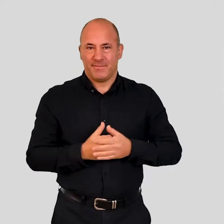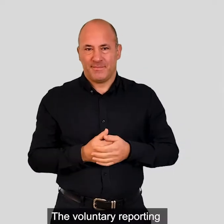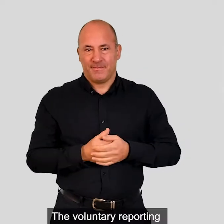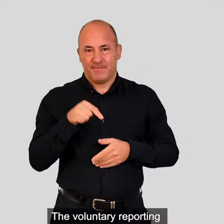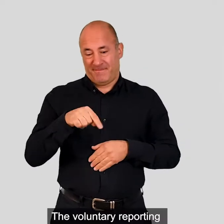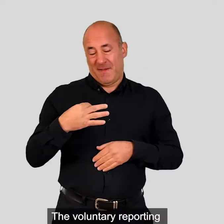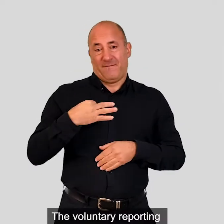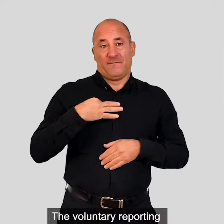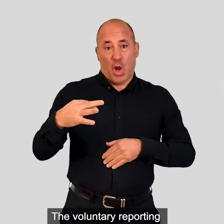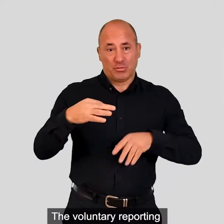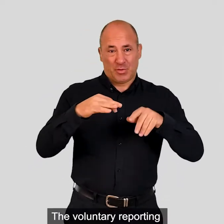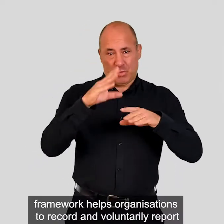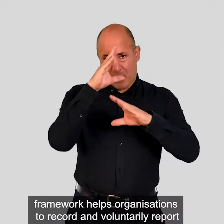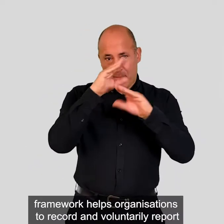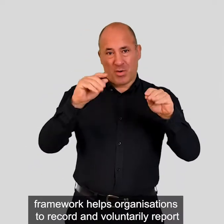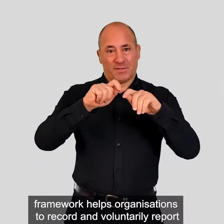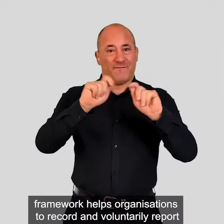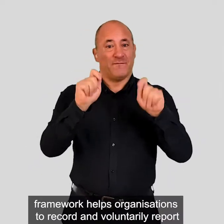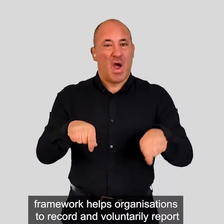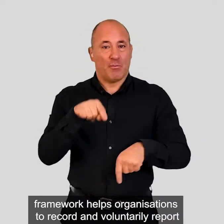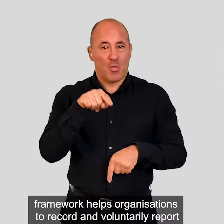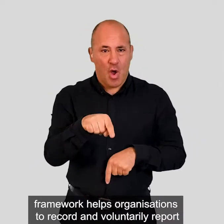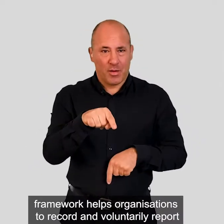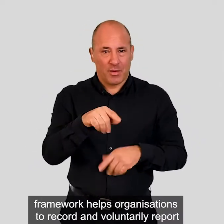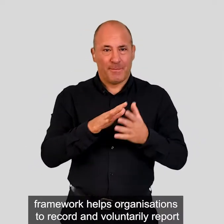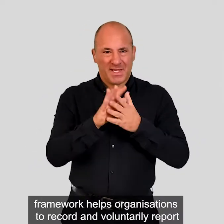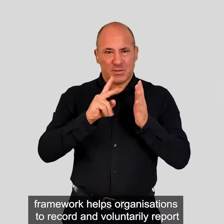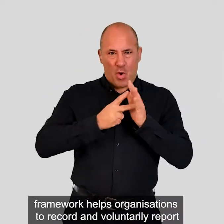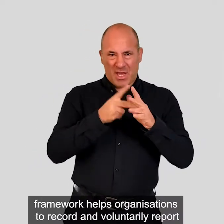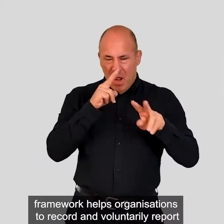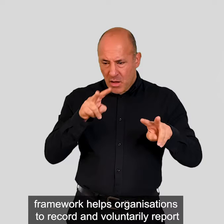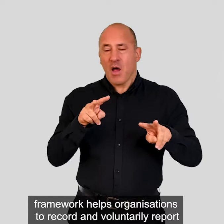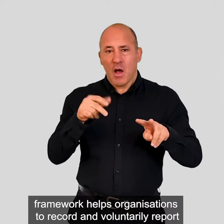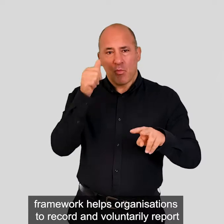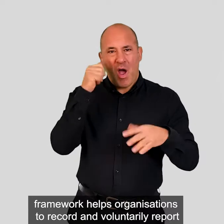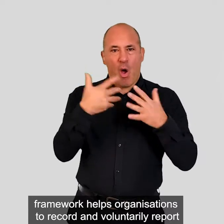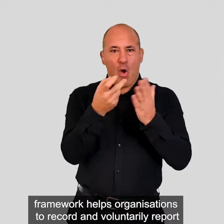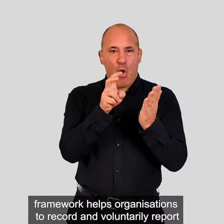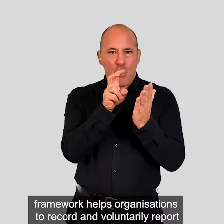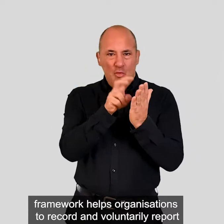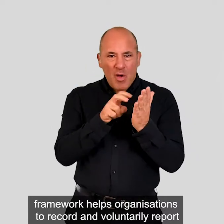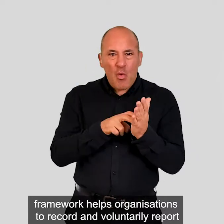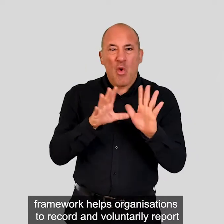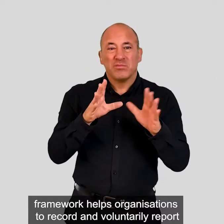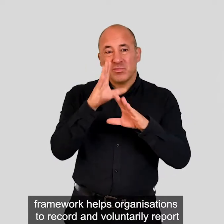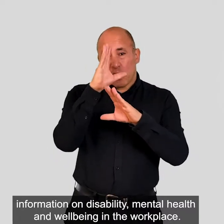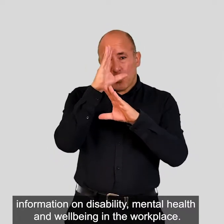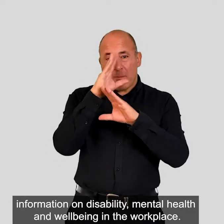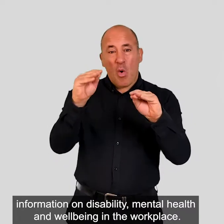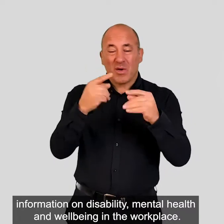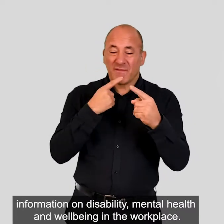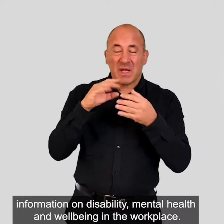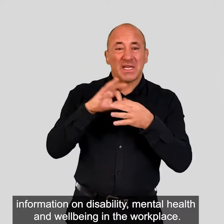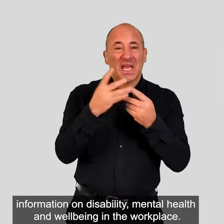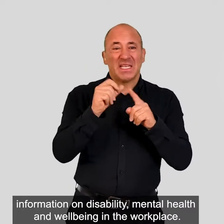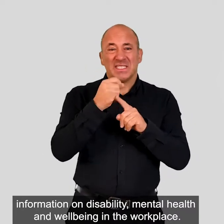The Voluntary Reporting Framework helps organisations to record and voluntarily report information on